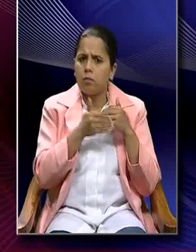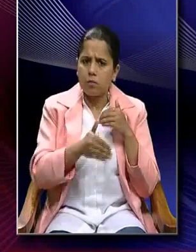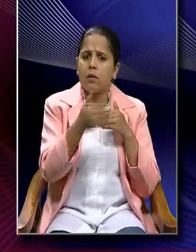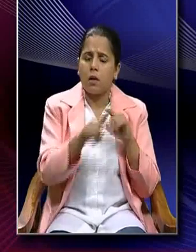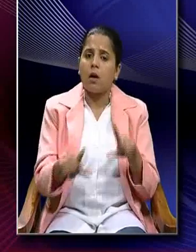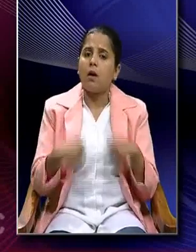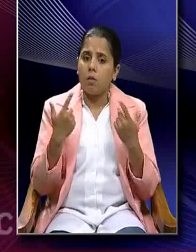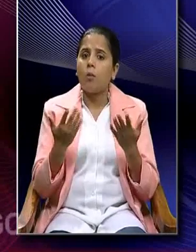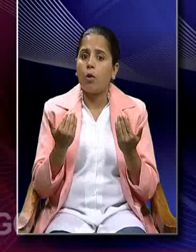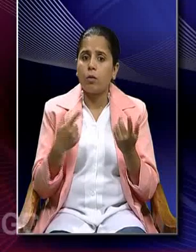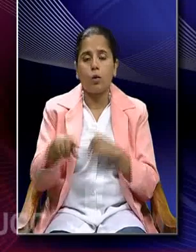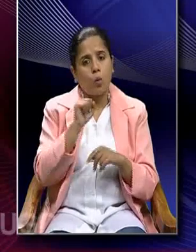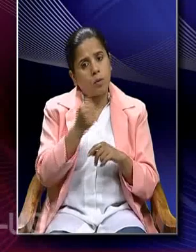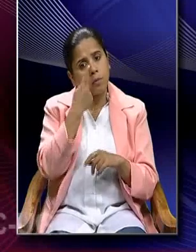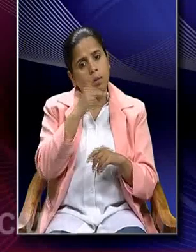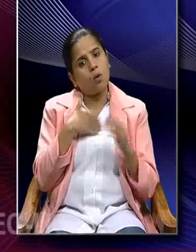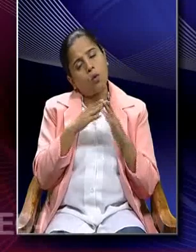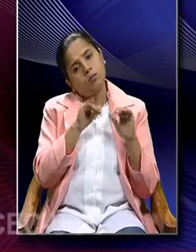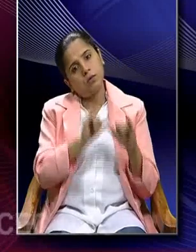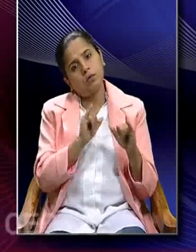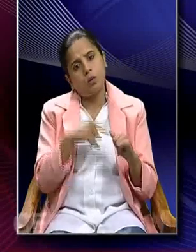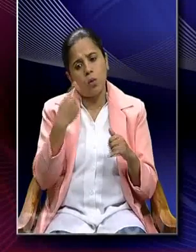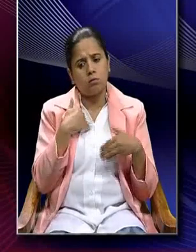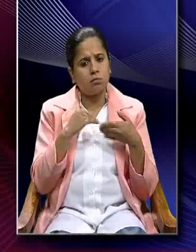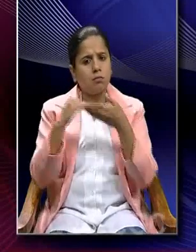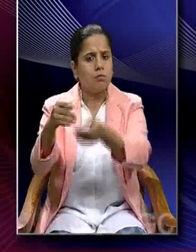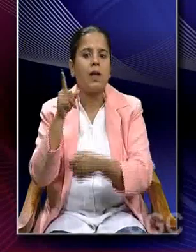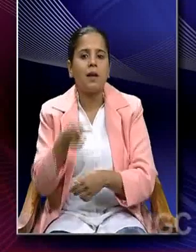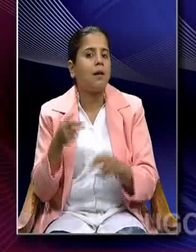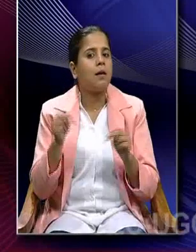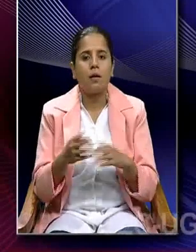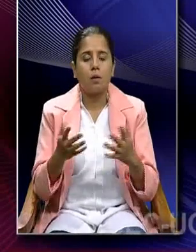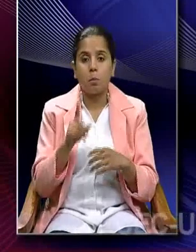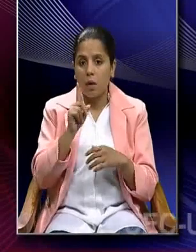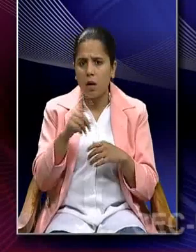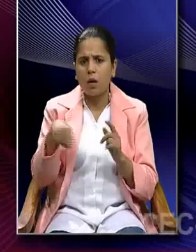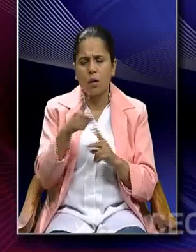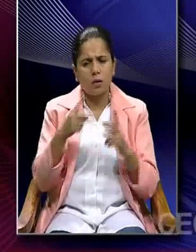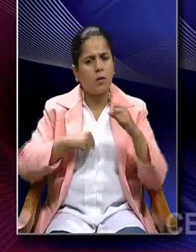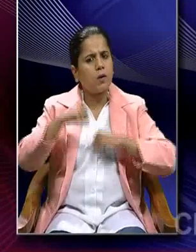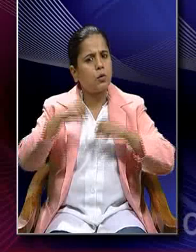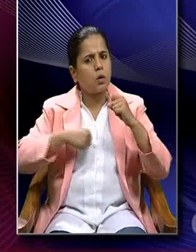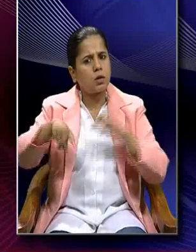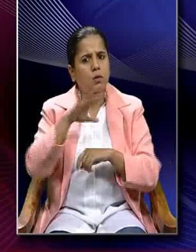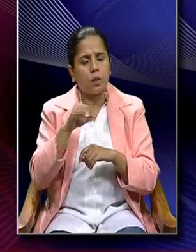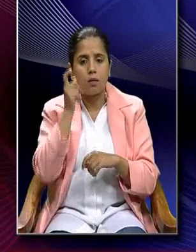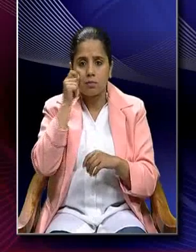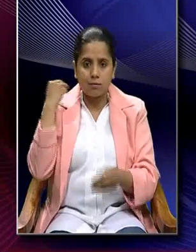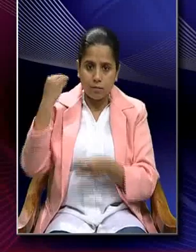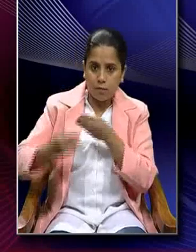live in your mother's house rather than move out. However, the structures of